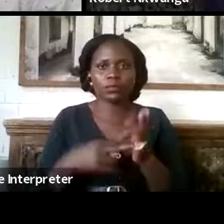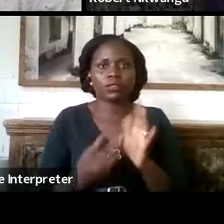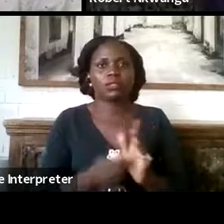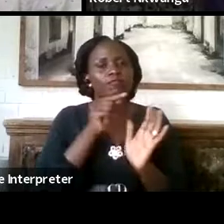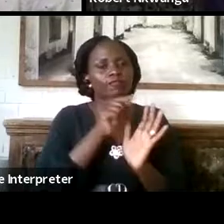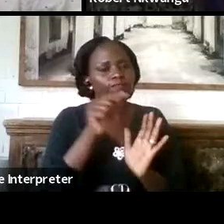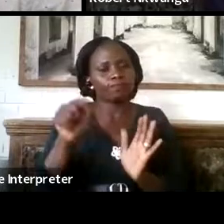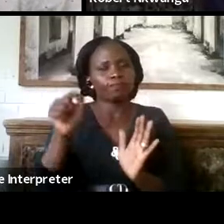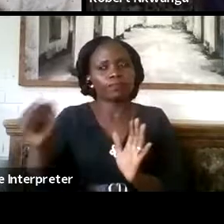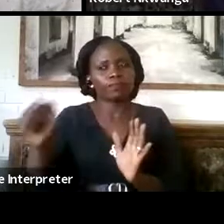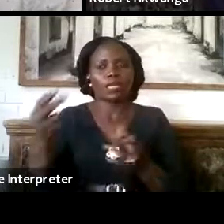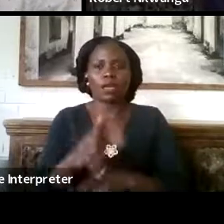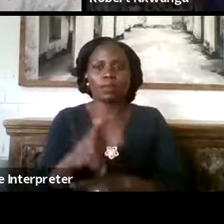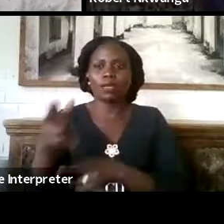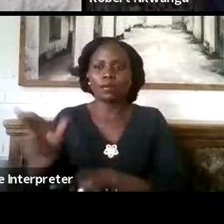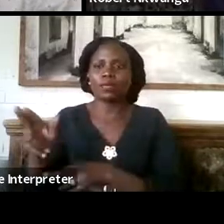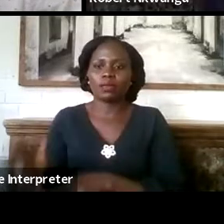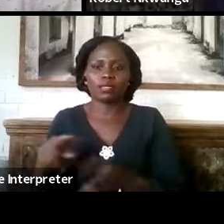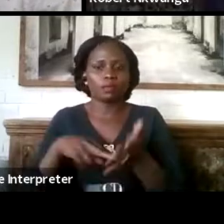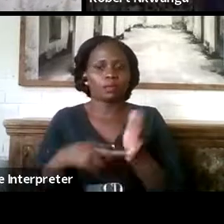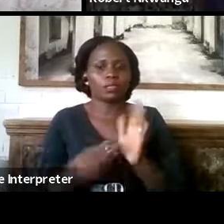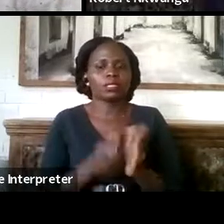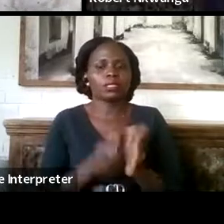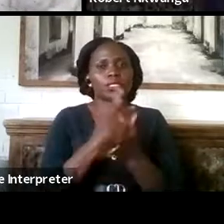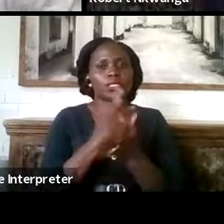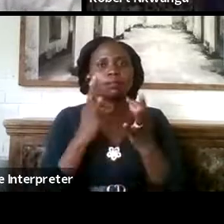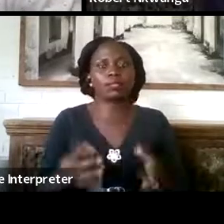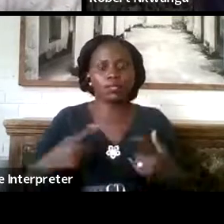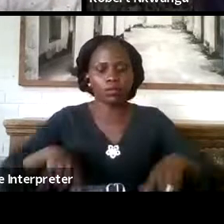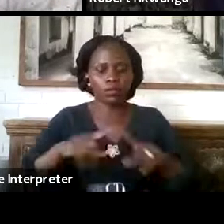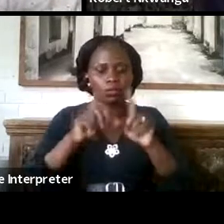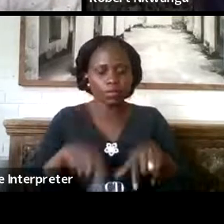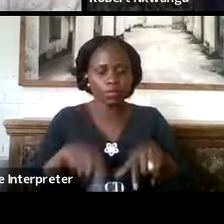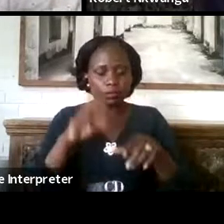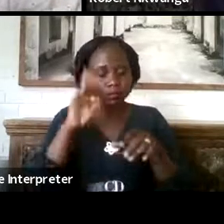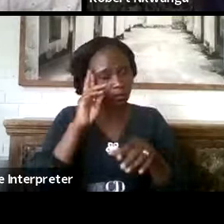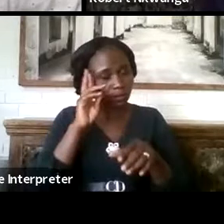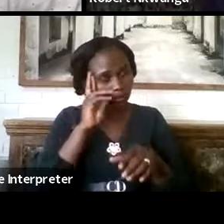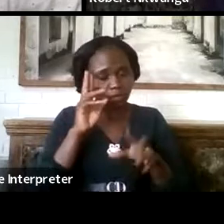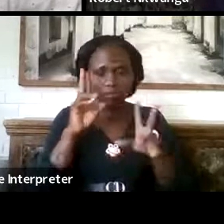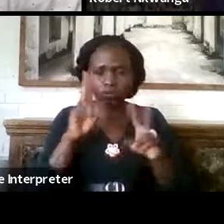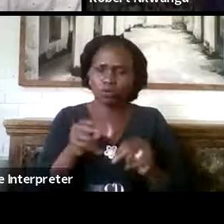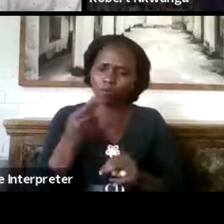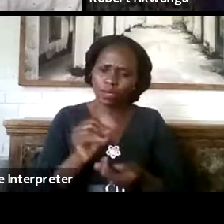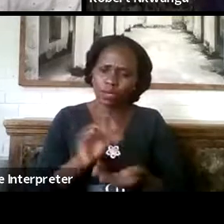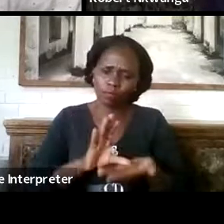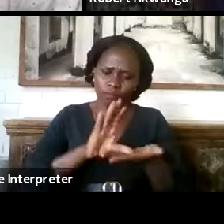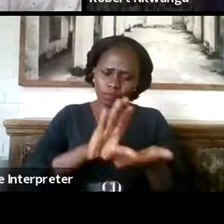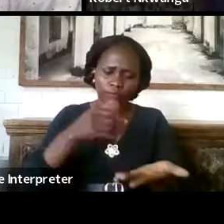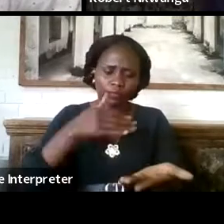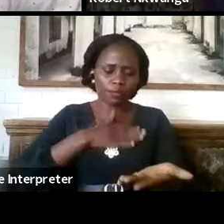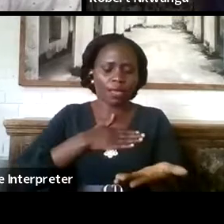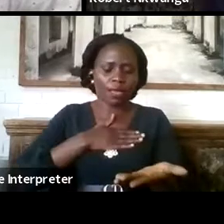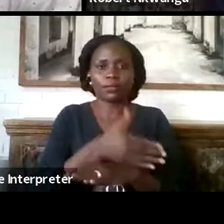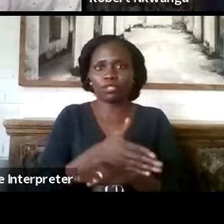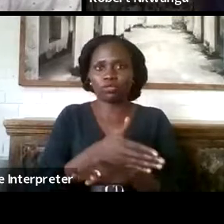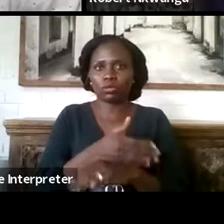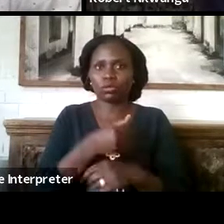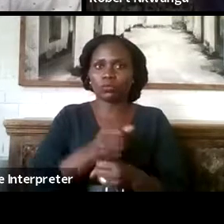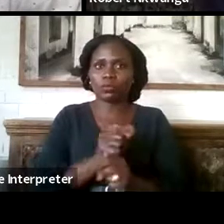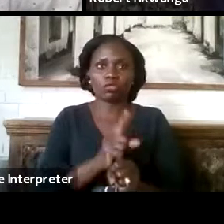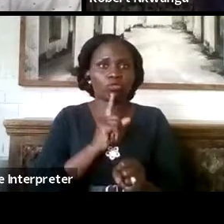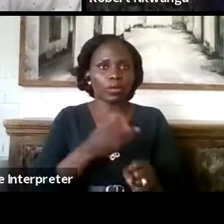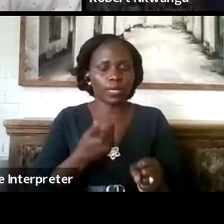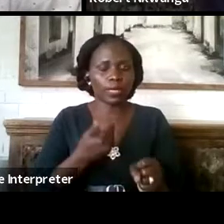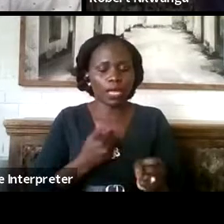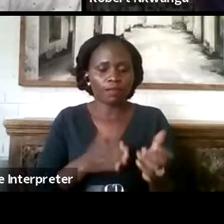and it is something that we need to look at. So there's no money that has been put like in my ministry to ensure that we get this. So if I talk about